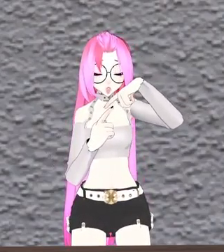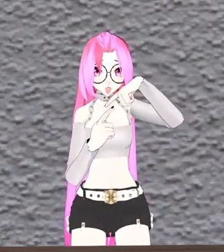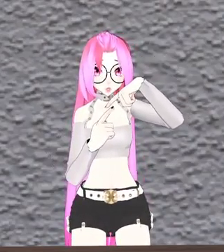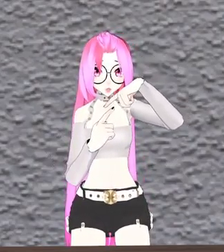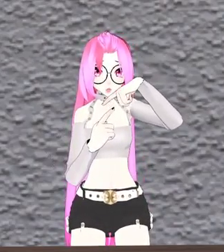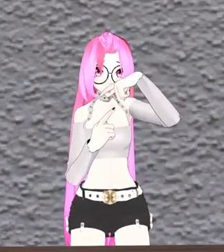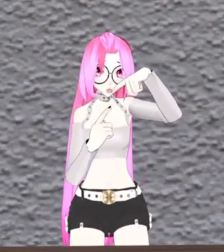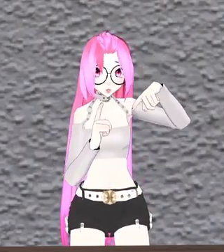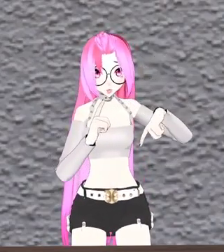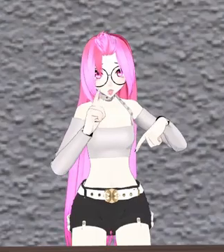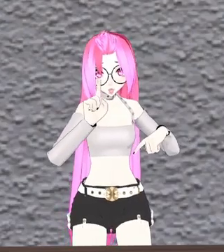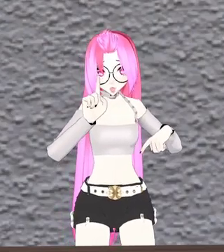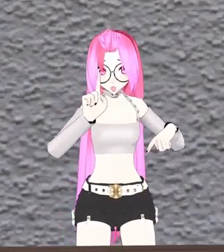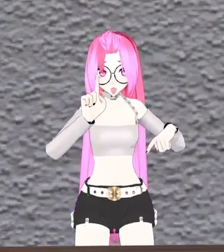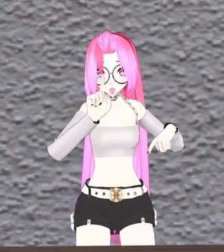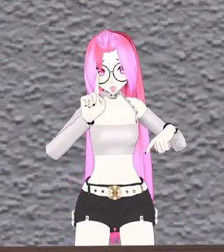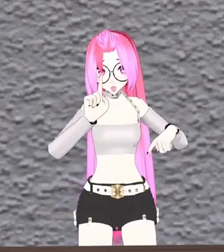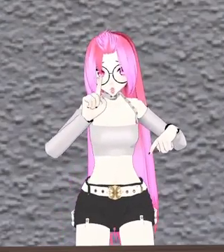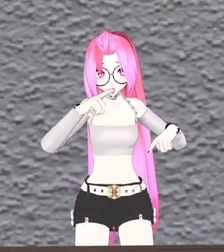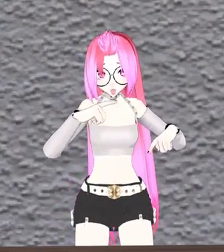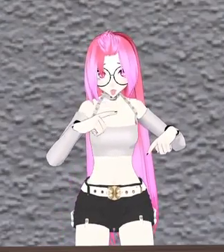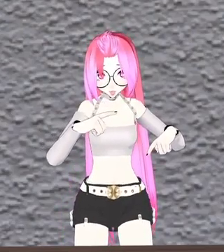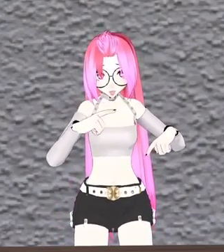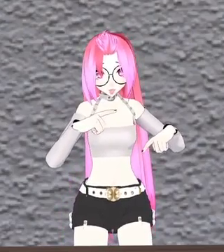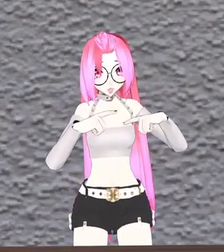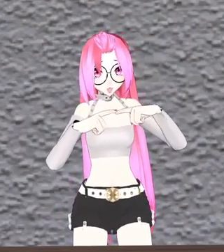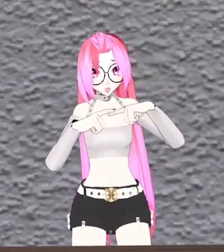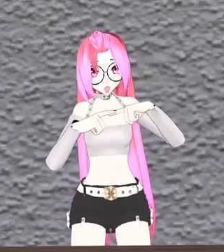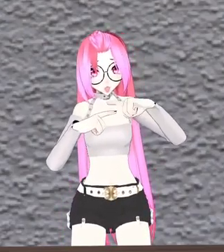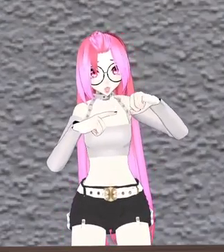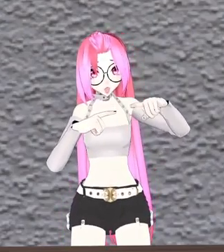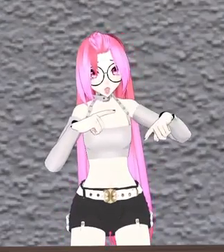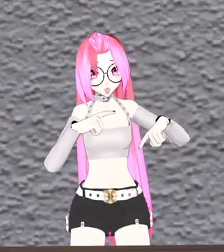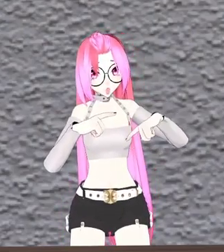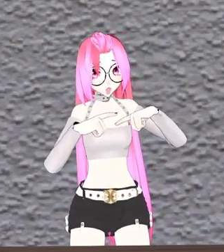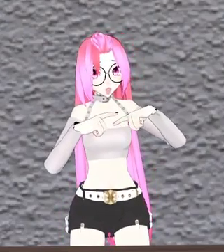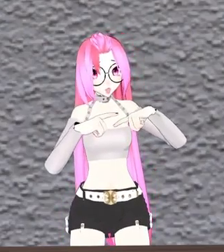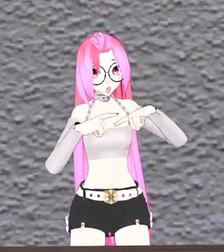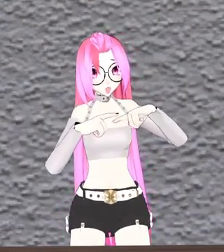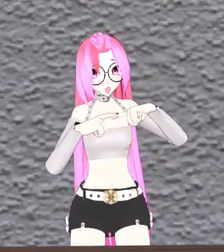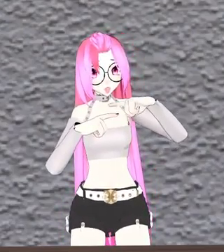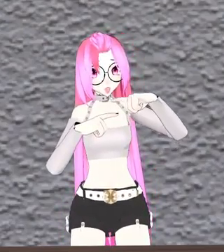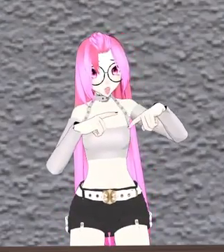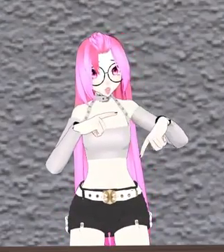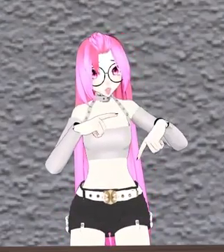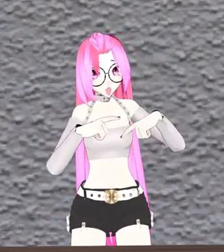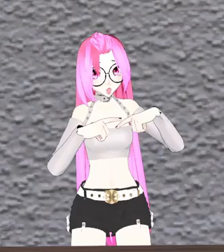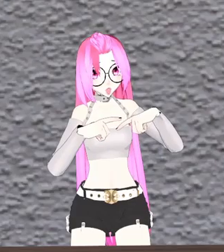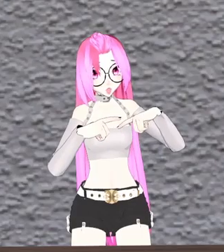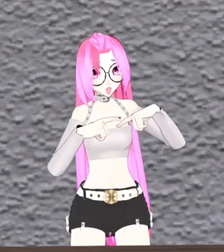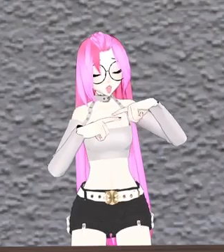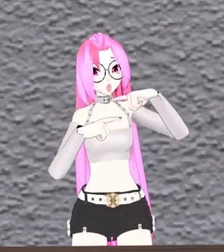around. And this one is not moving. It's just still. And the way you could remember this is it's like an hour hand going